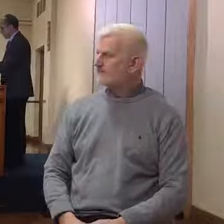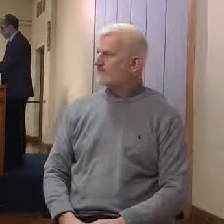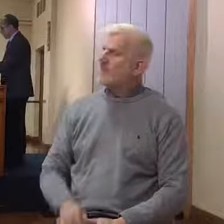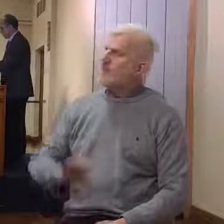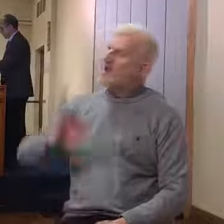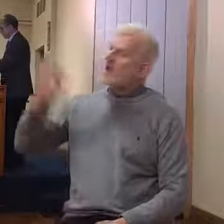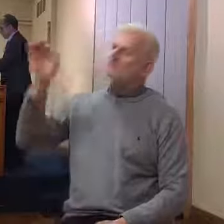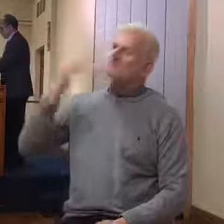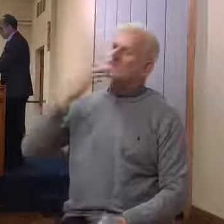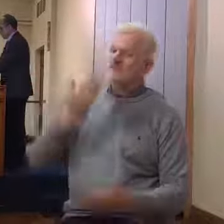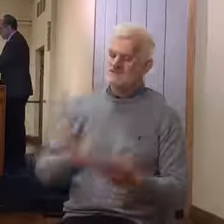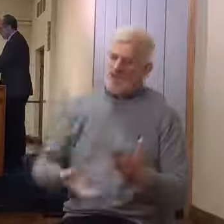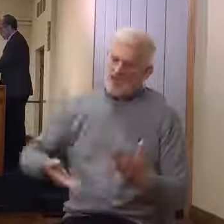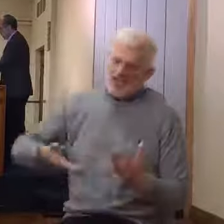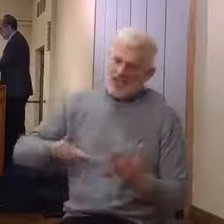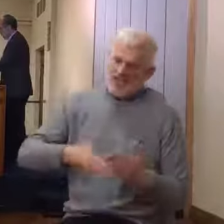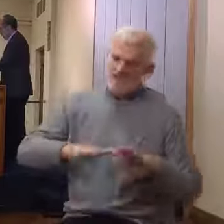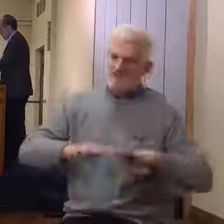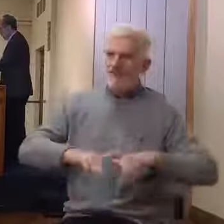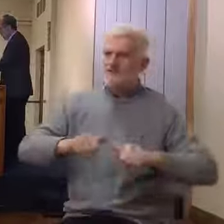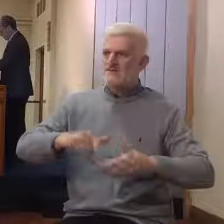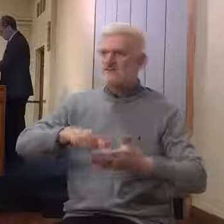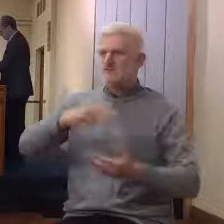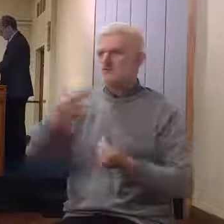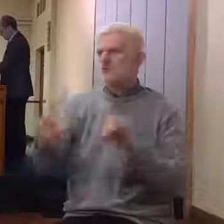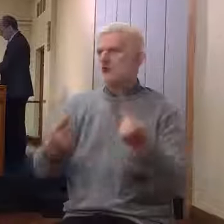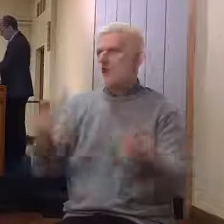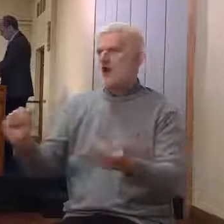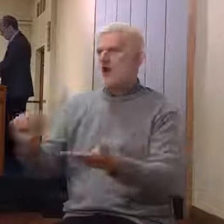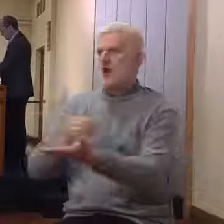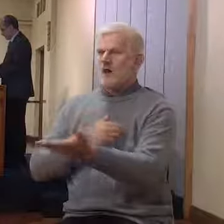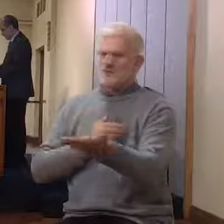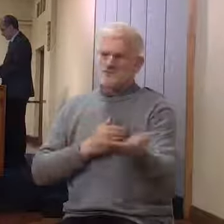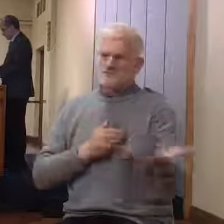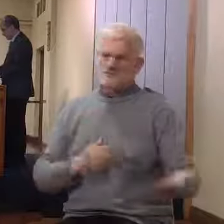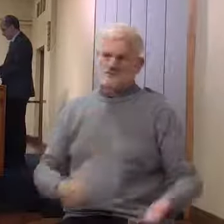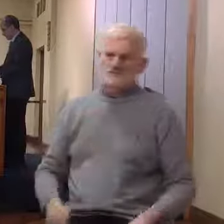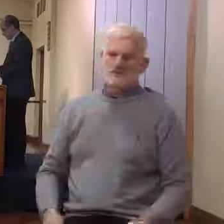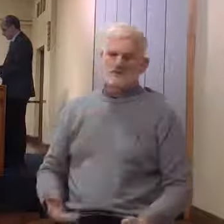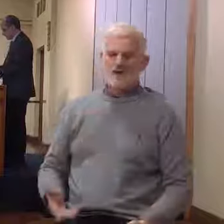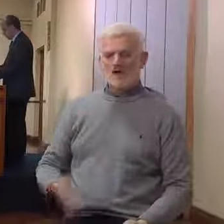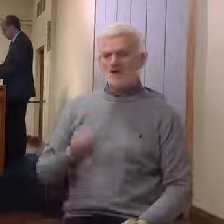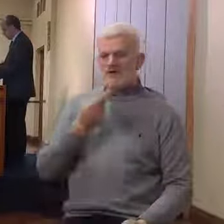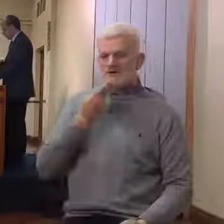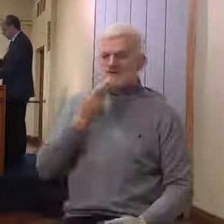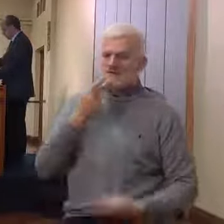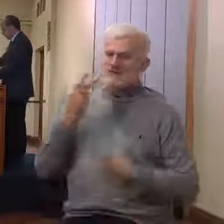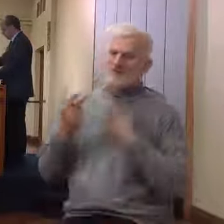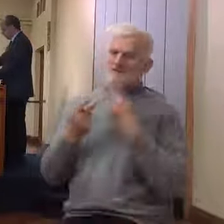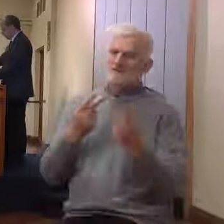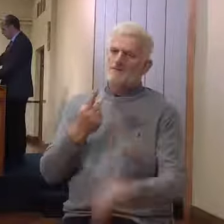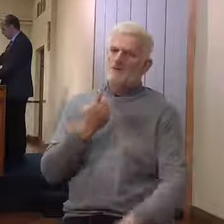This is where our last they sing together, our second hymn,